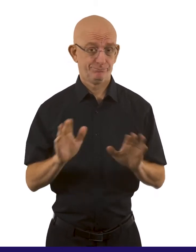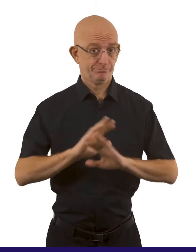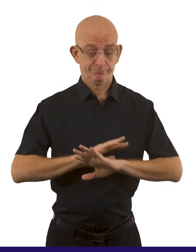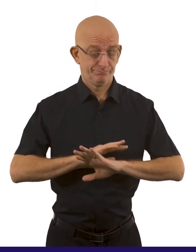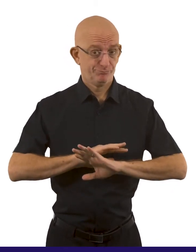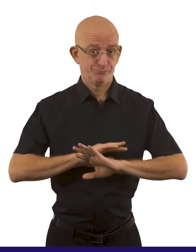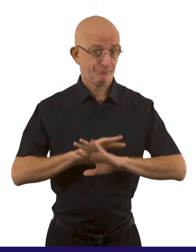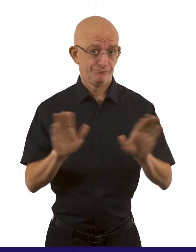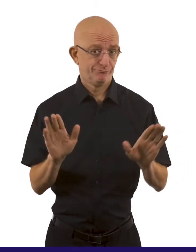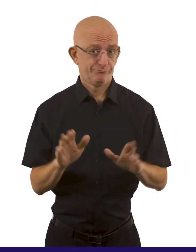Not at all.